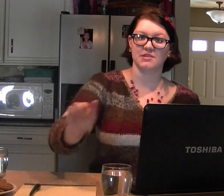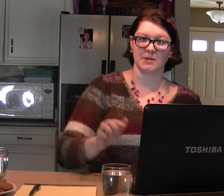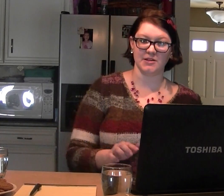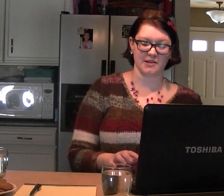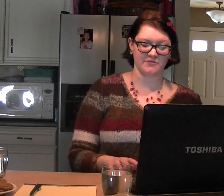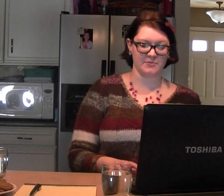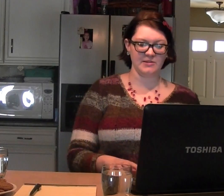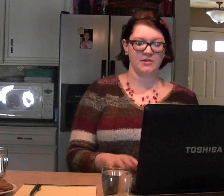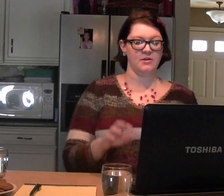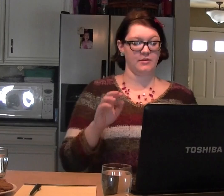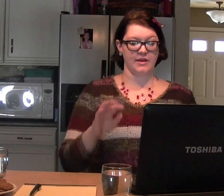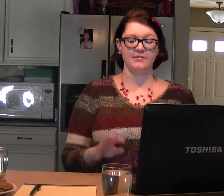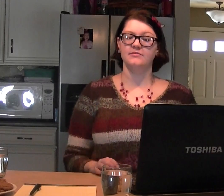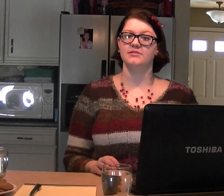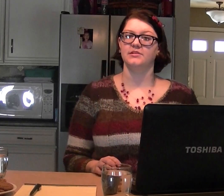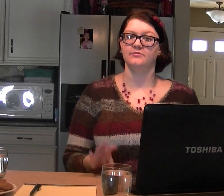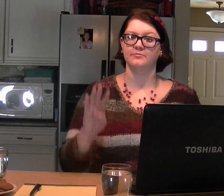Spell it out for me. Okay, so